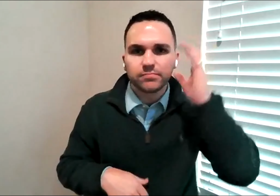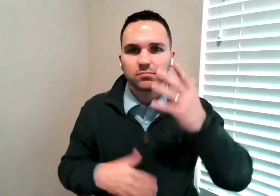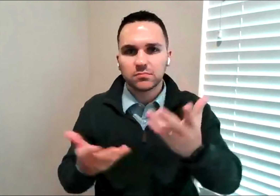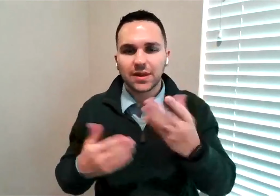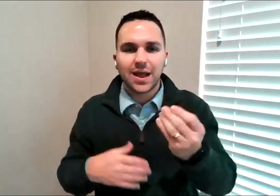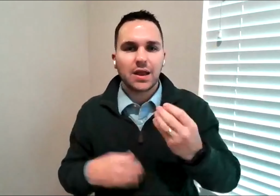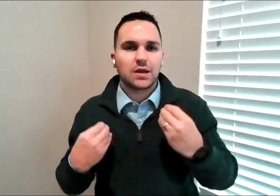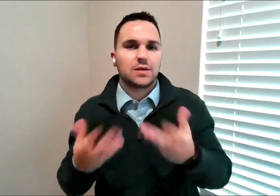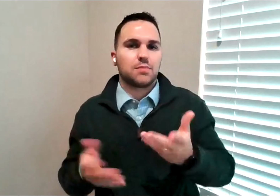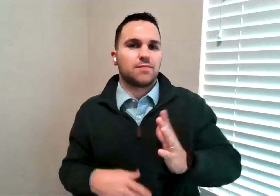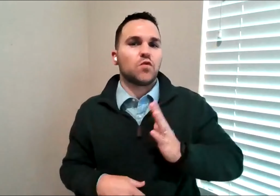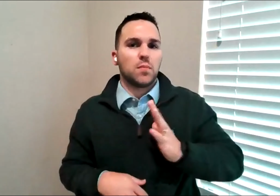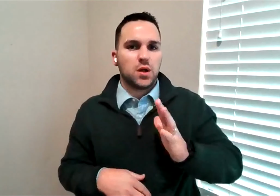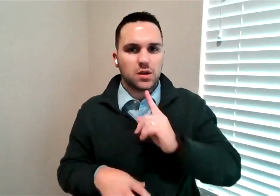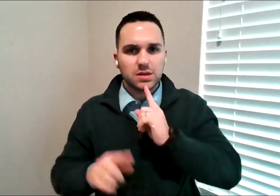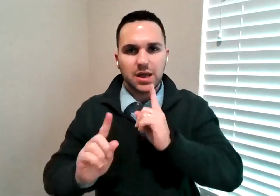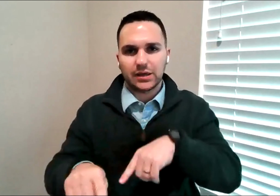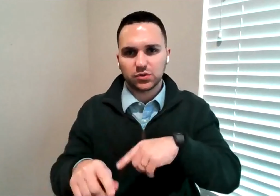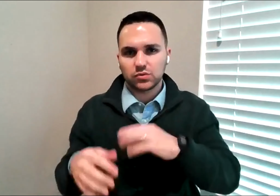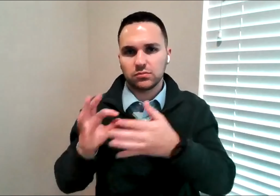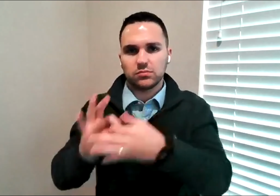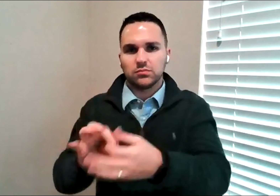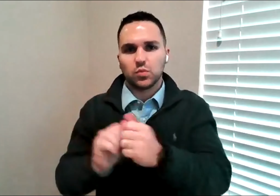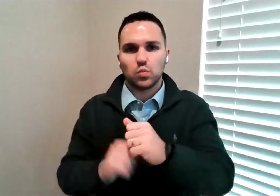back on that question.